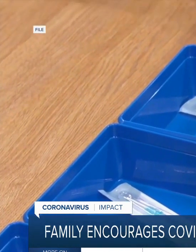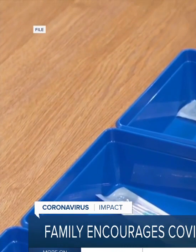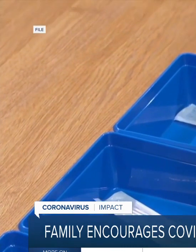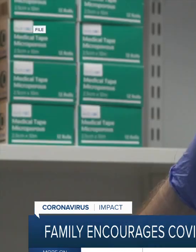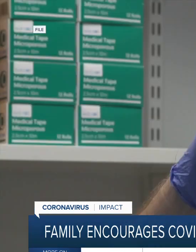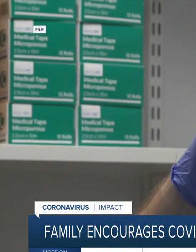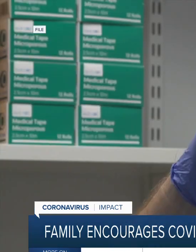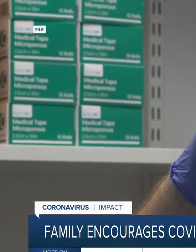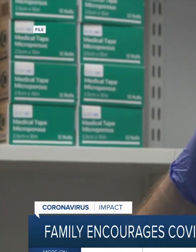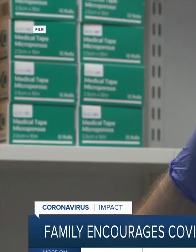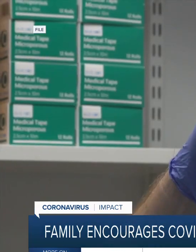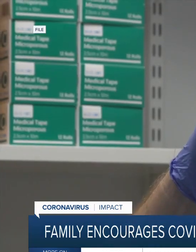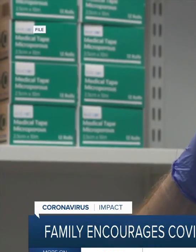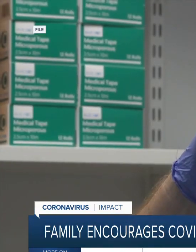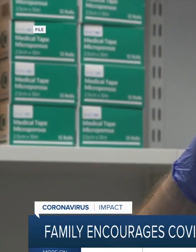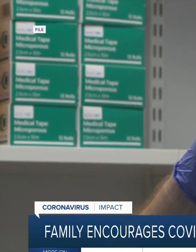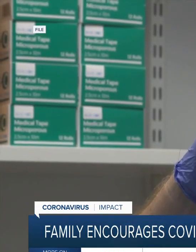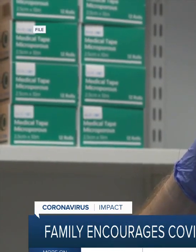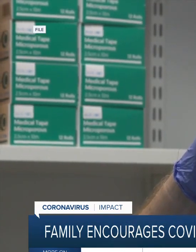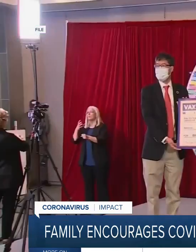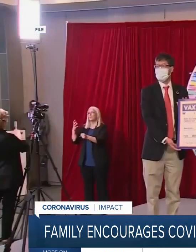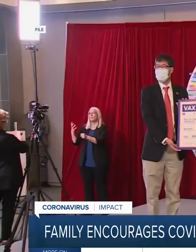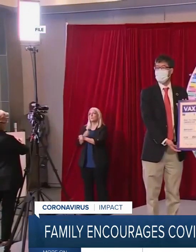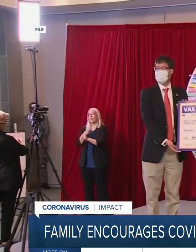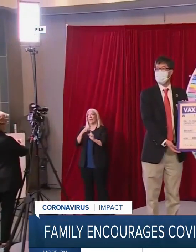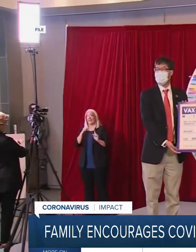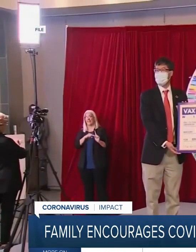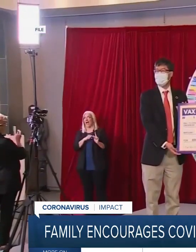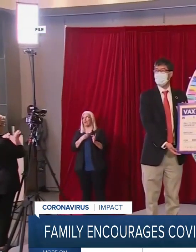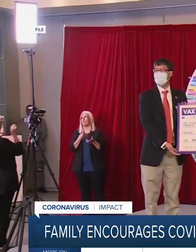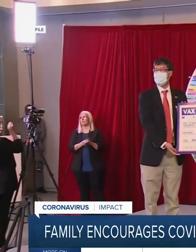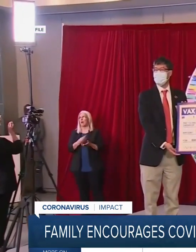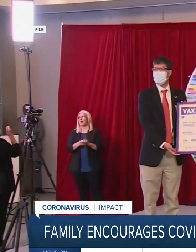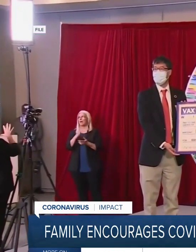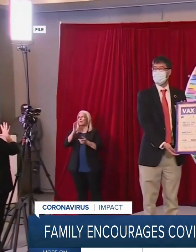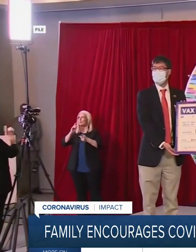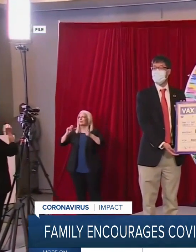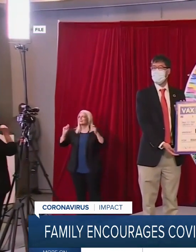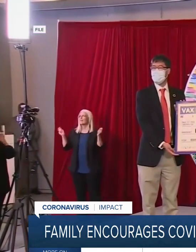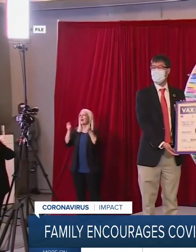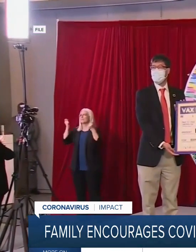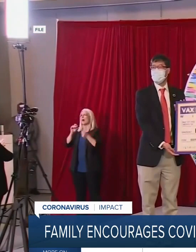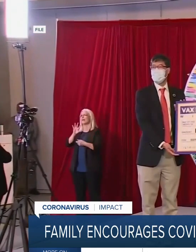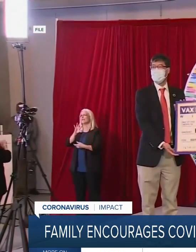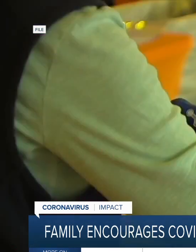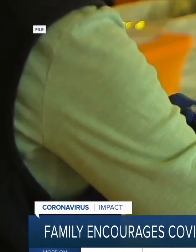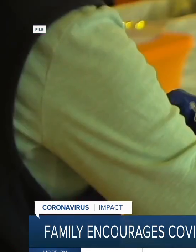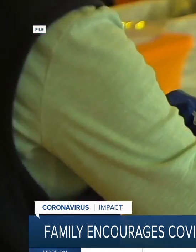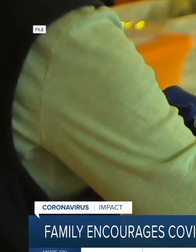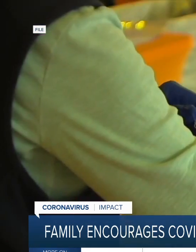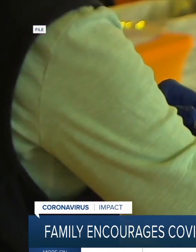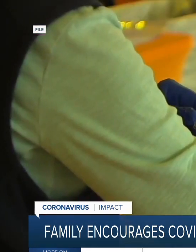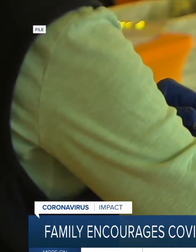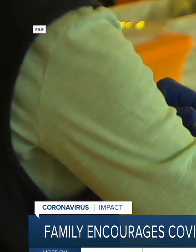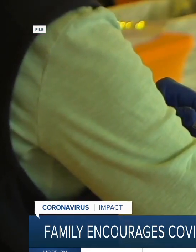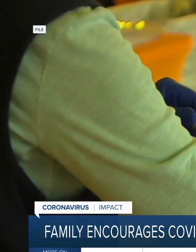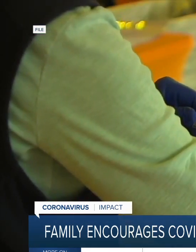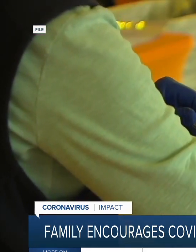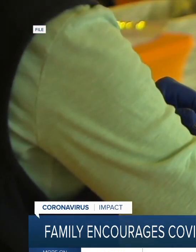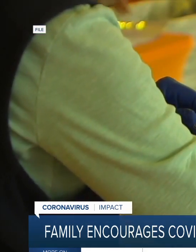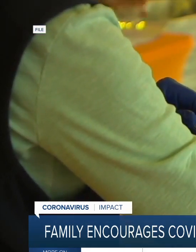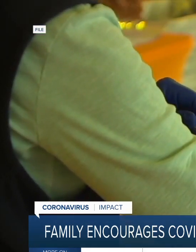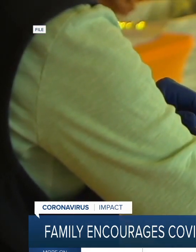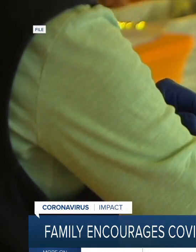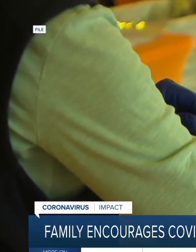is now fully vaccinated. Governor Gavin Newsom announcing Tuesday that California has seen a steady increase in vaccinations recently. As